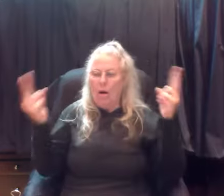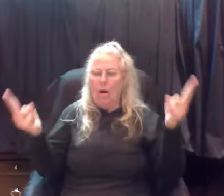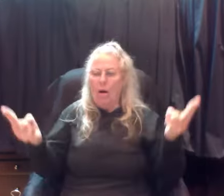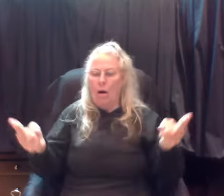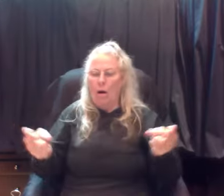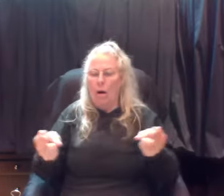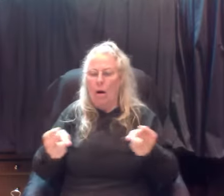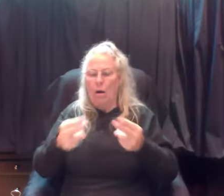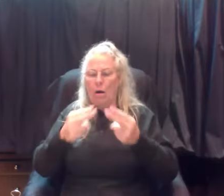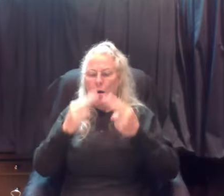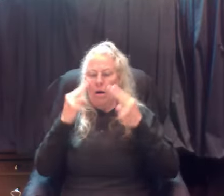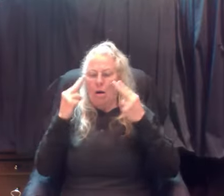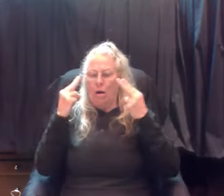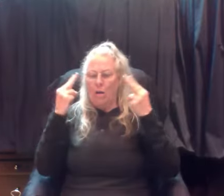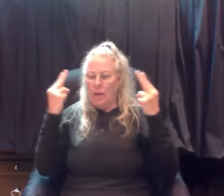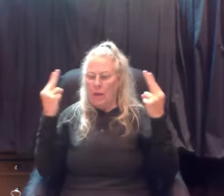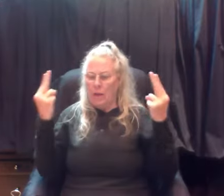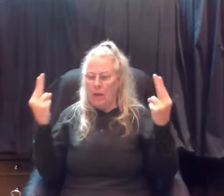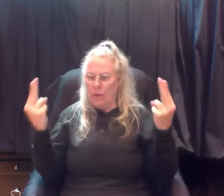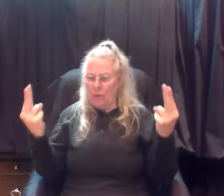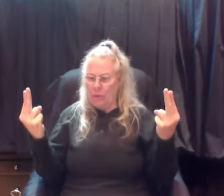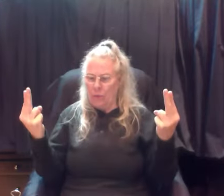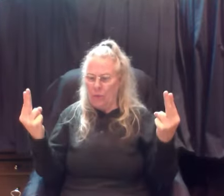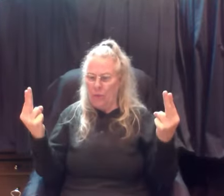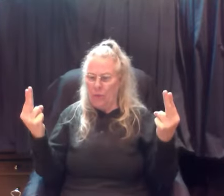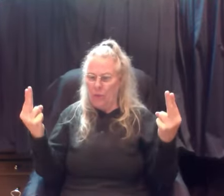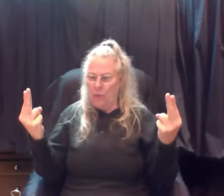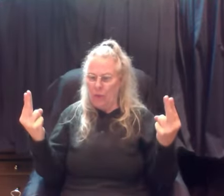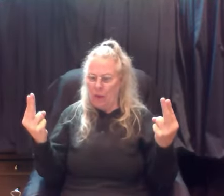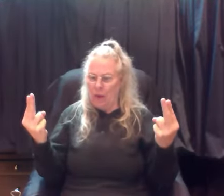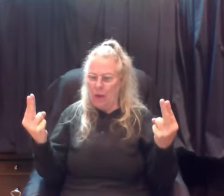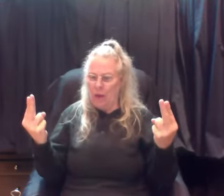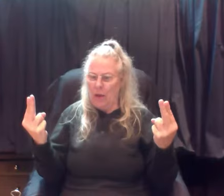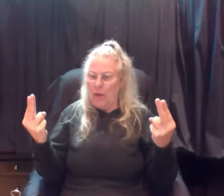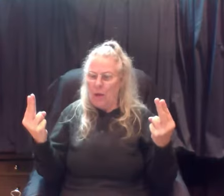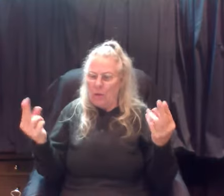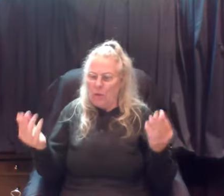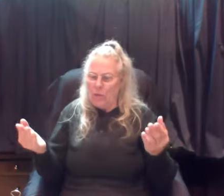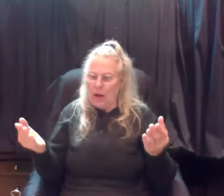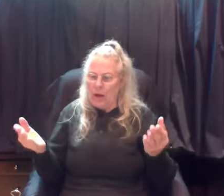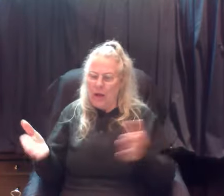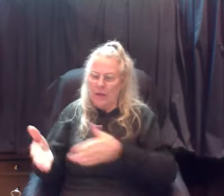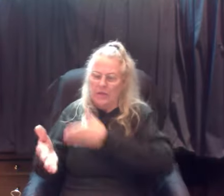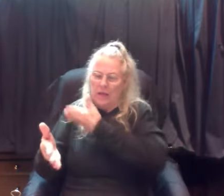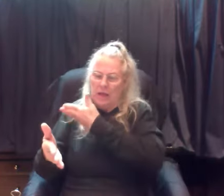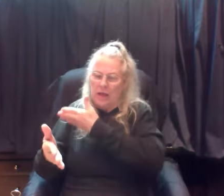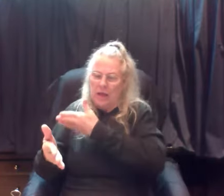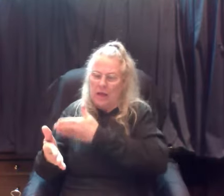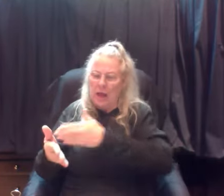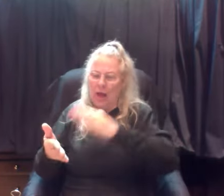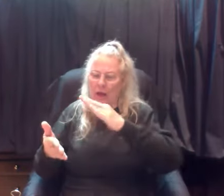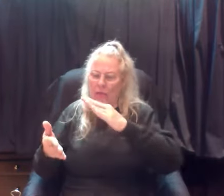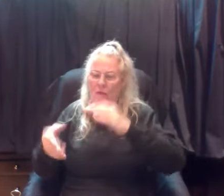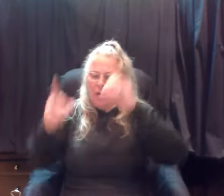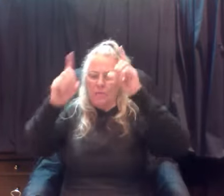Alleluia. Raise the anthems,